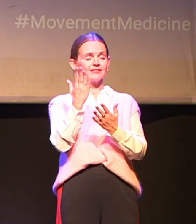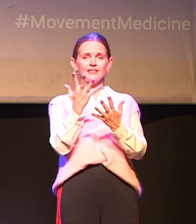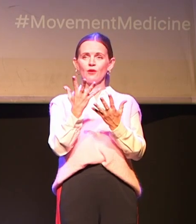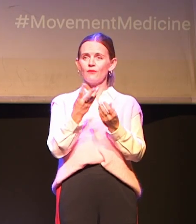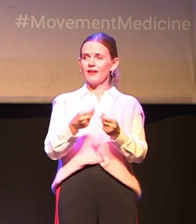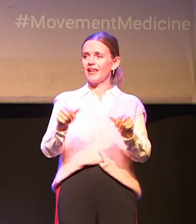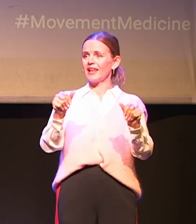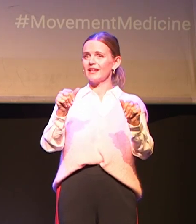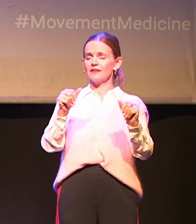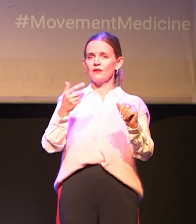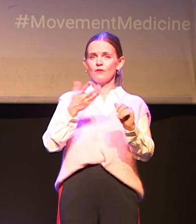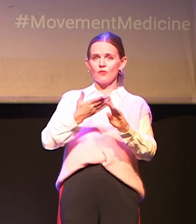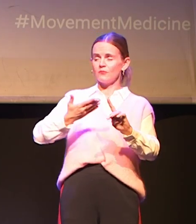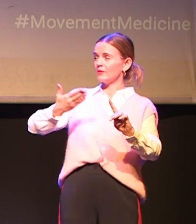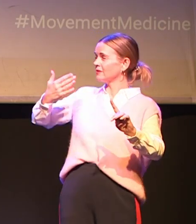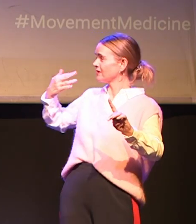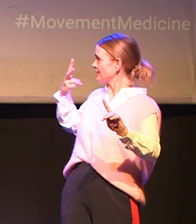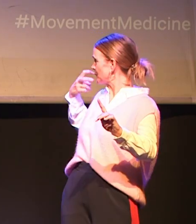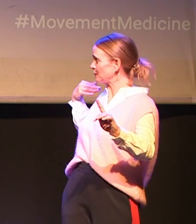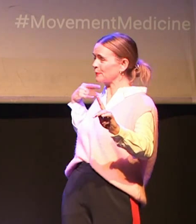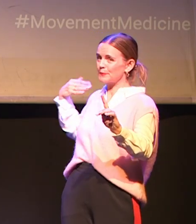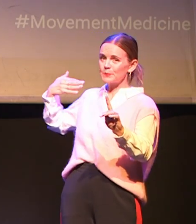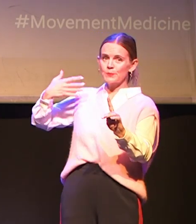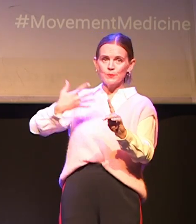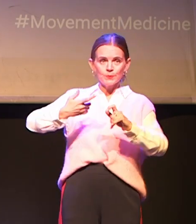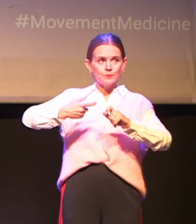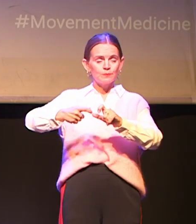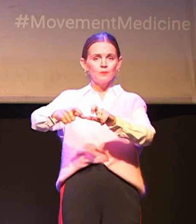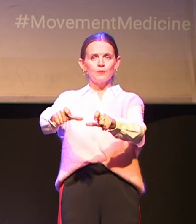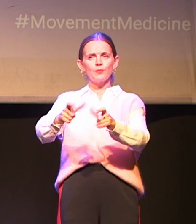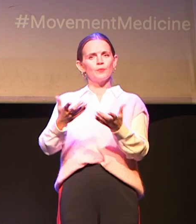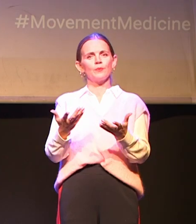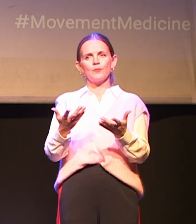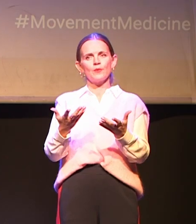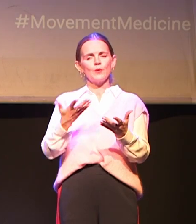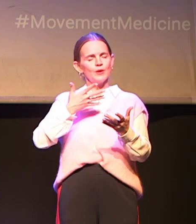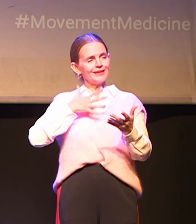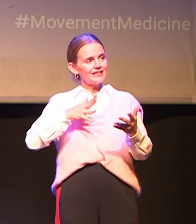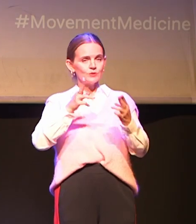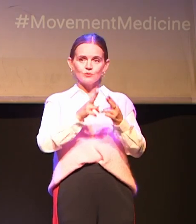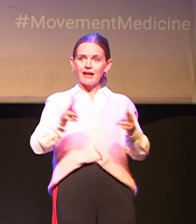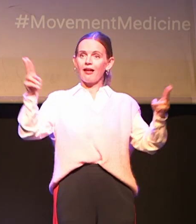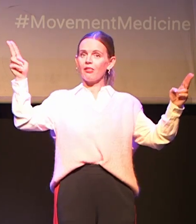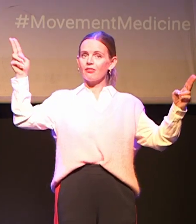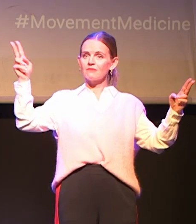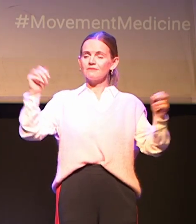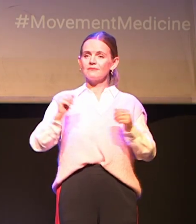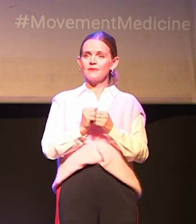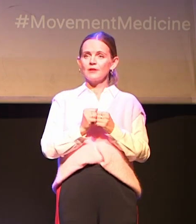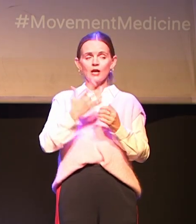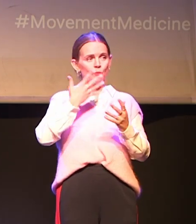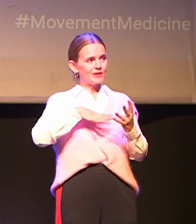need ancestrally, ongoingly, has to be scaled. Like we need, and we need infrastructures